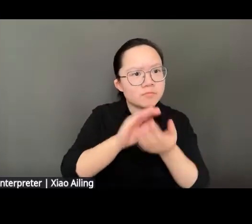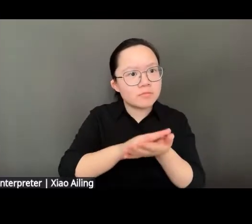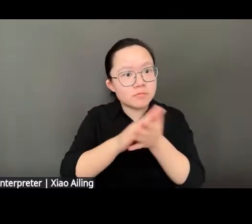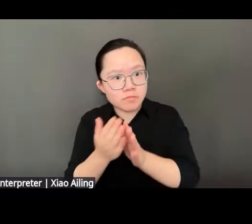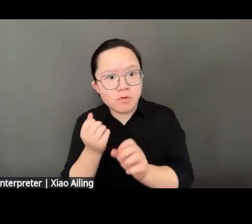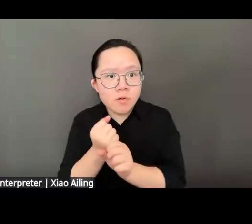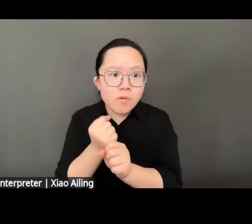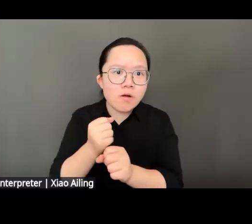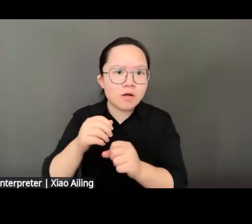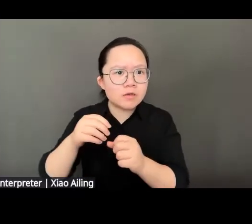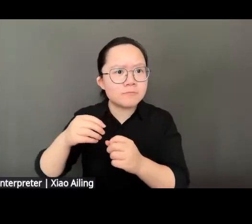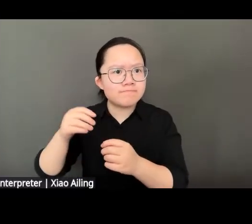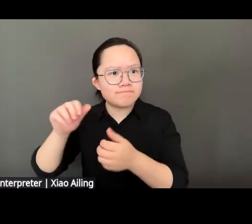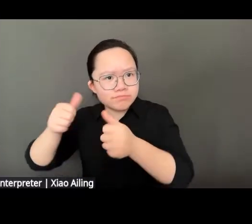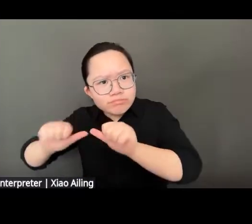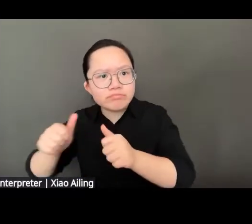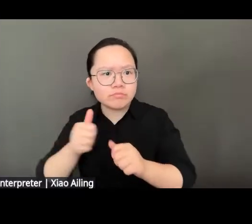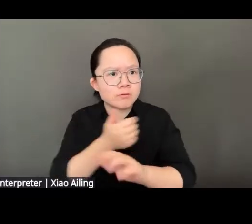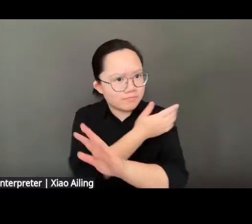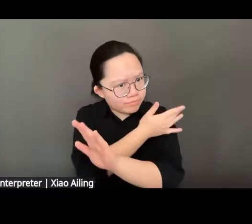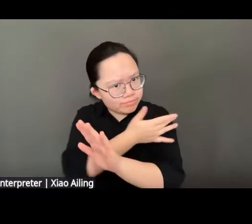across sectors,